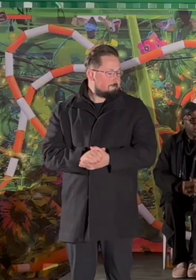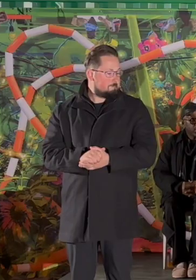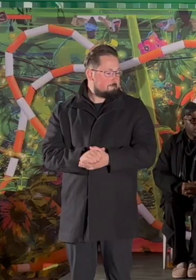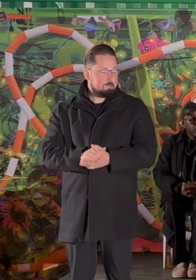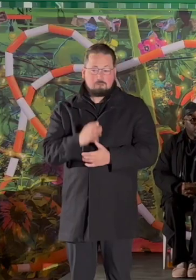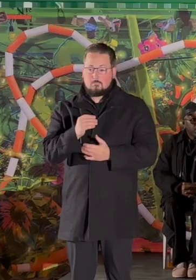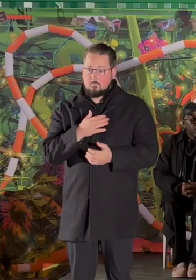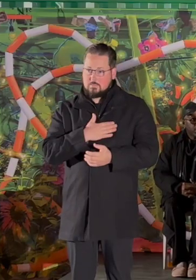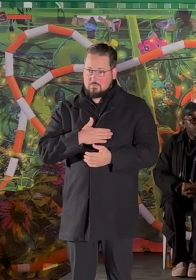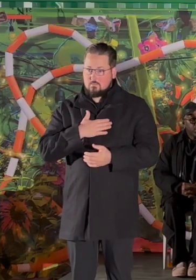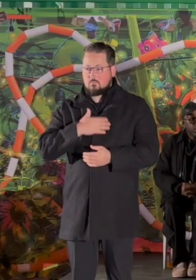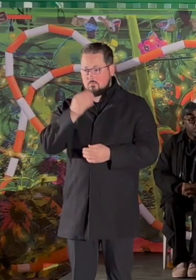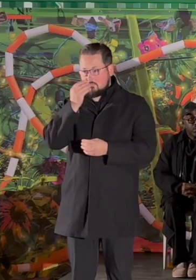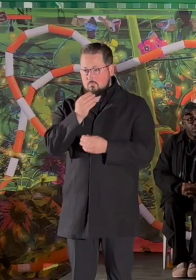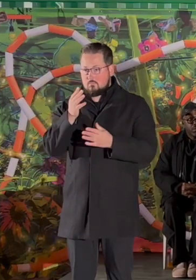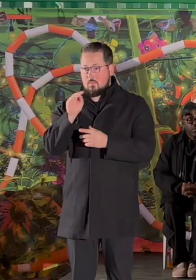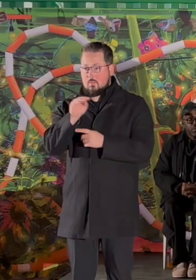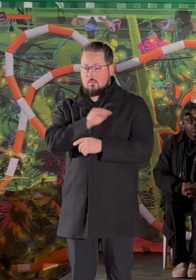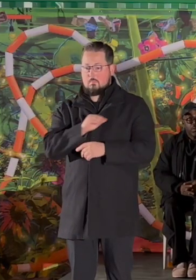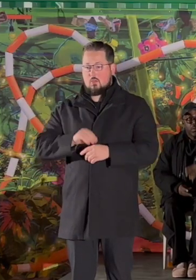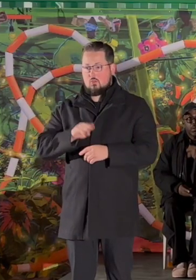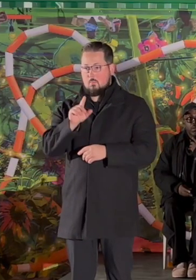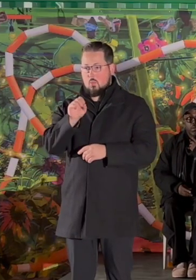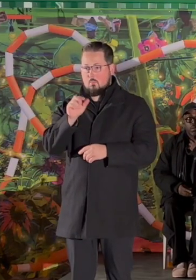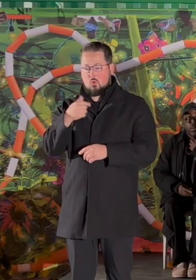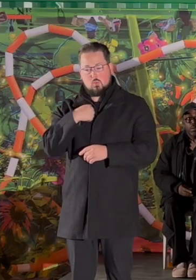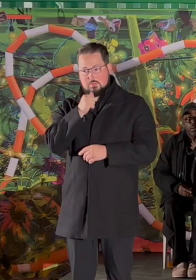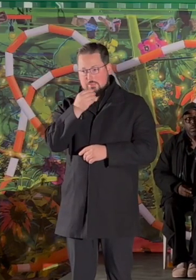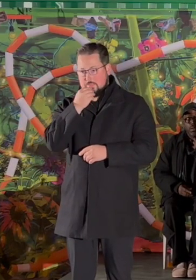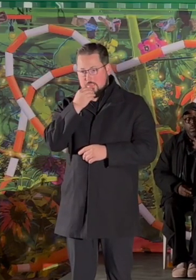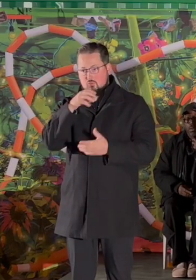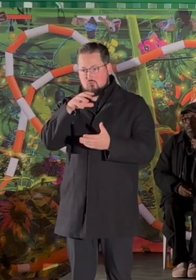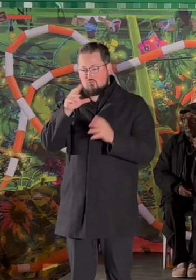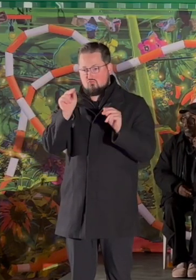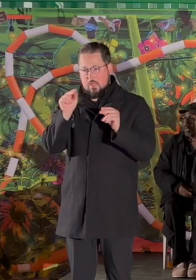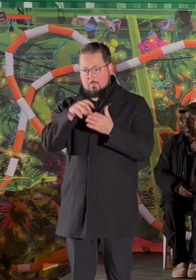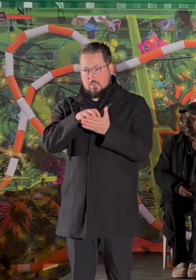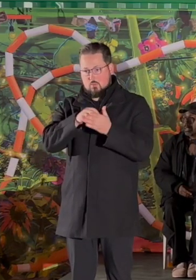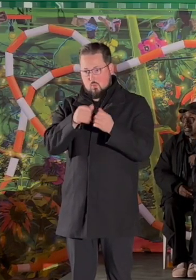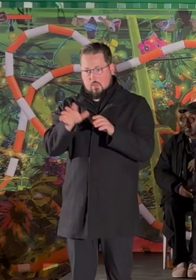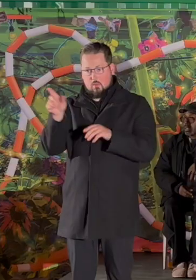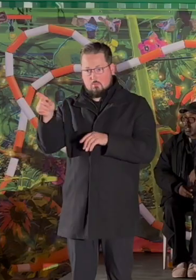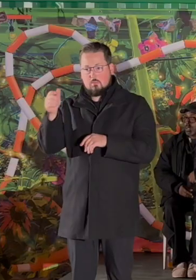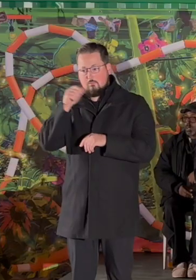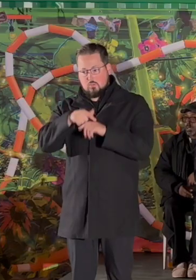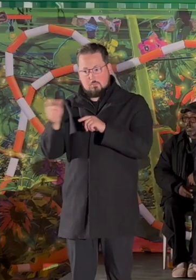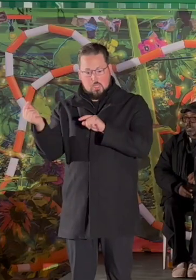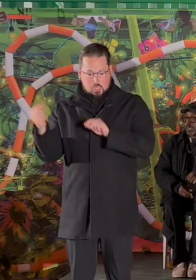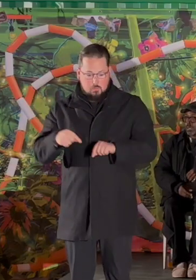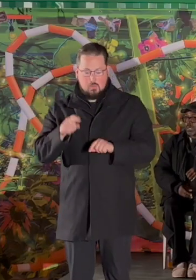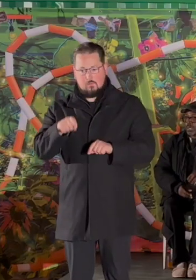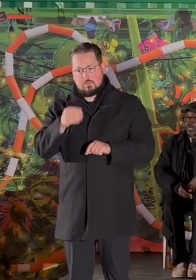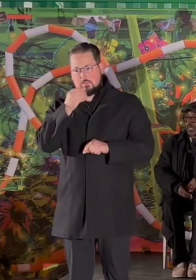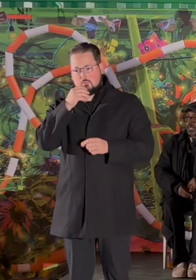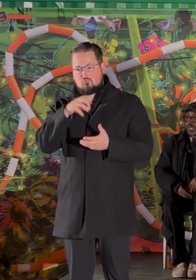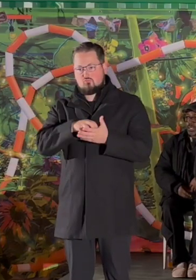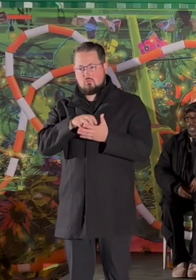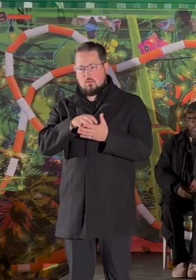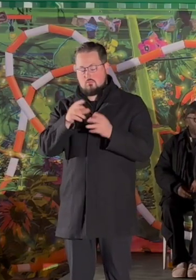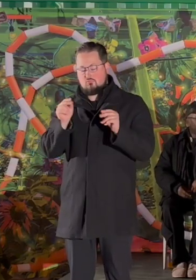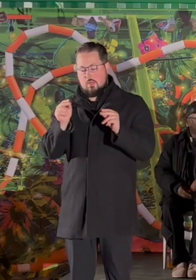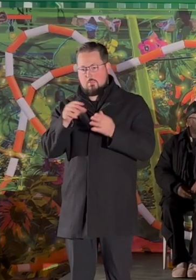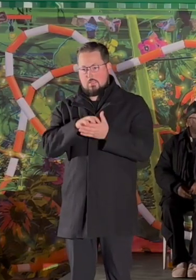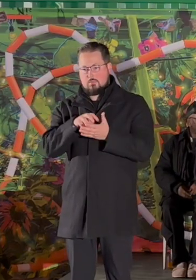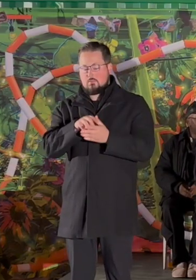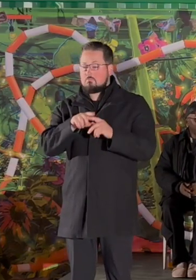And please tell the mayor that you and I did not eat crab cakes without him. Every time he comes to town, we have to all eat crab cakes. But